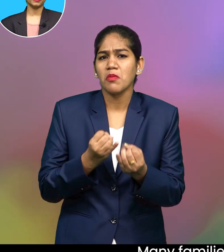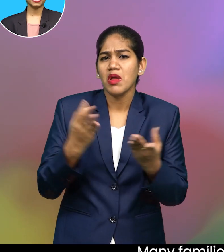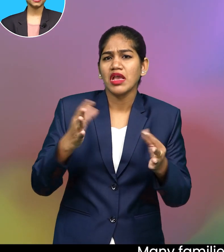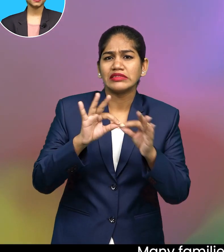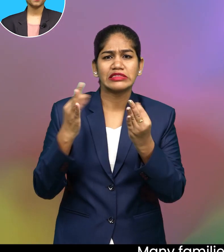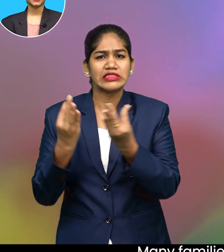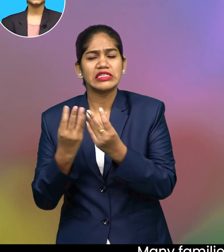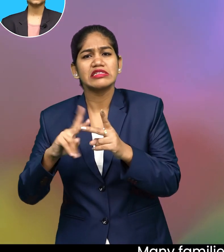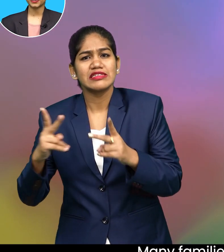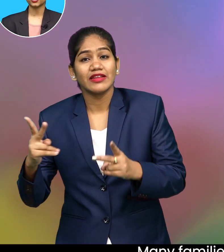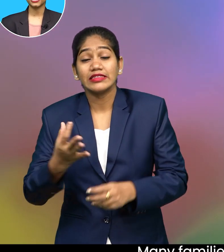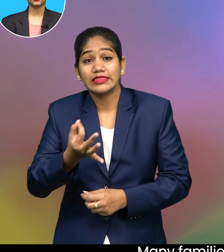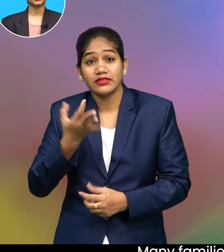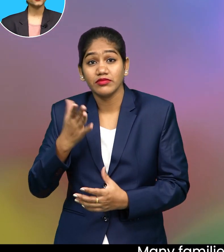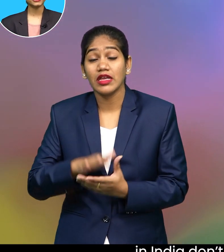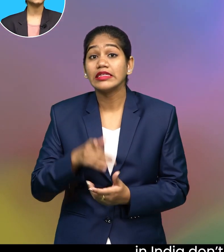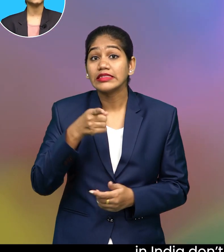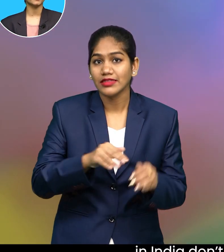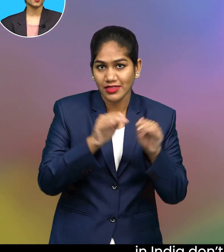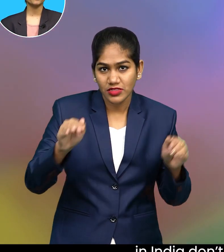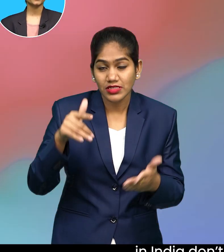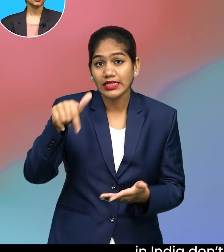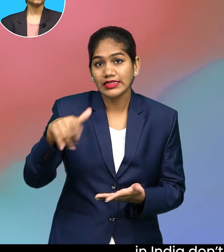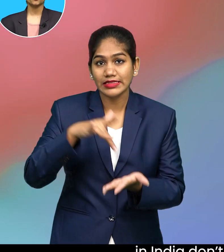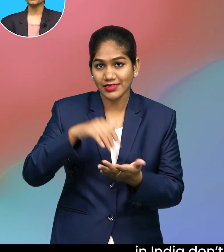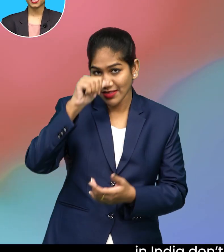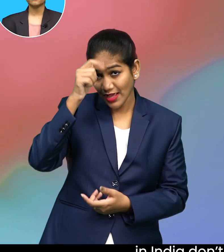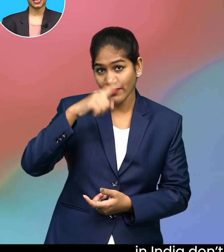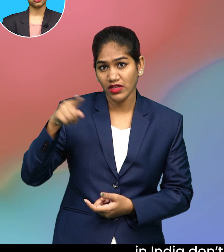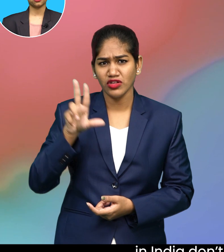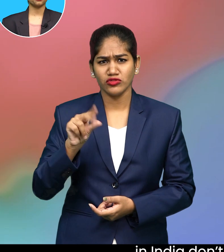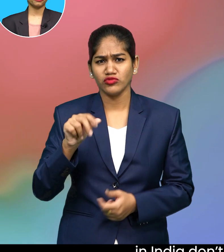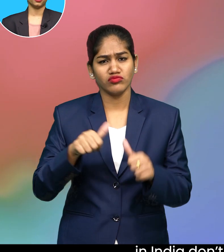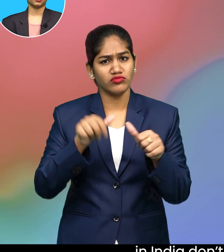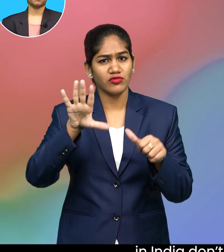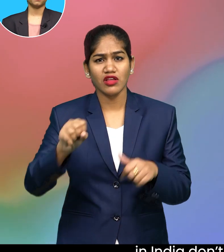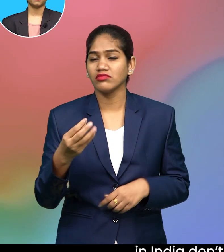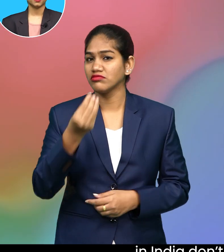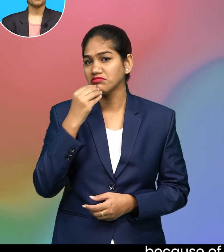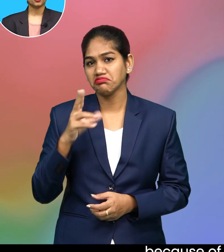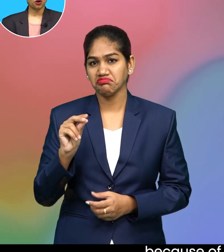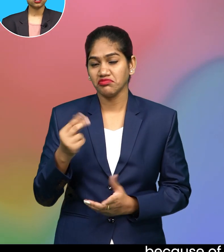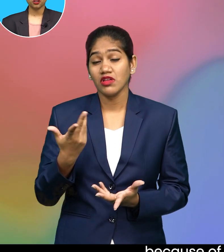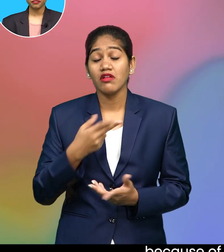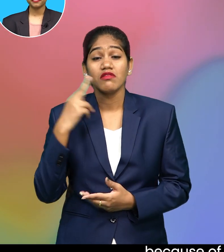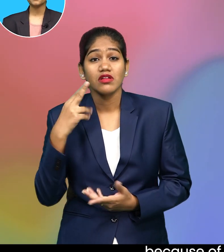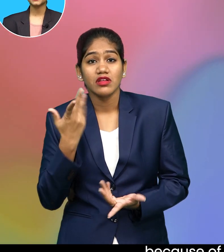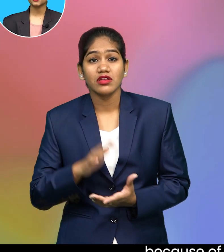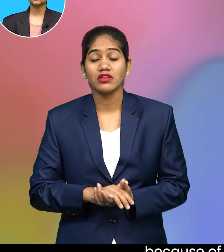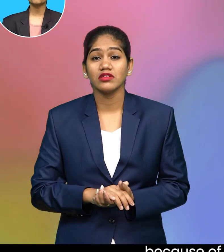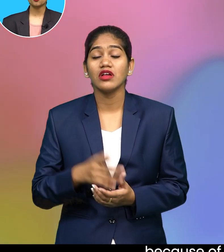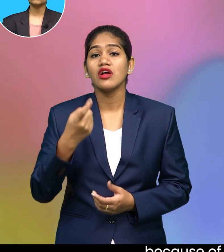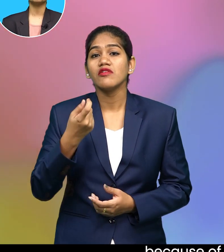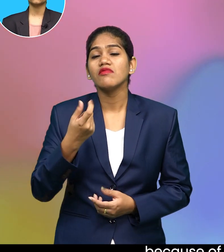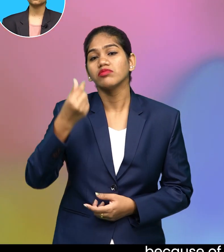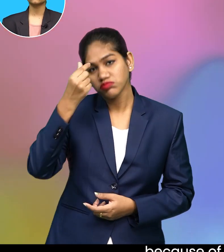Many families, especially children in India, don't have access to food because of